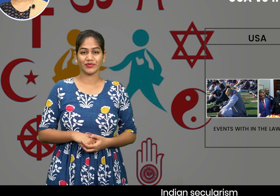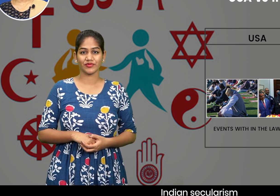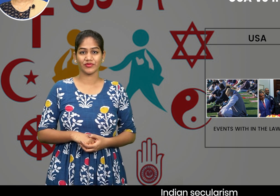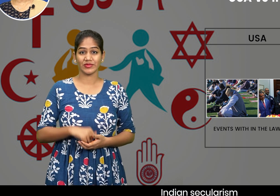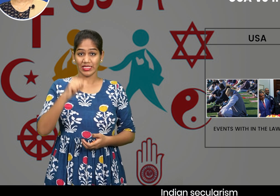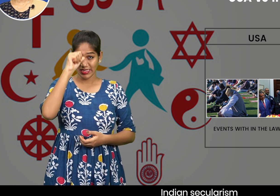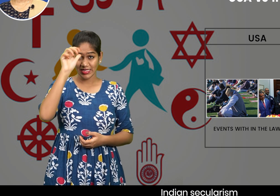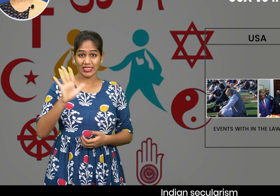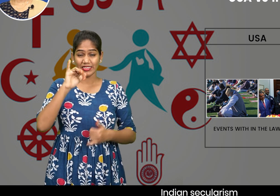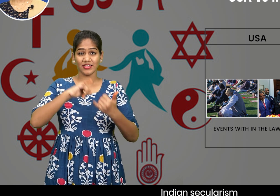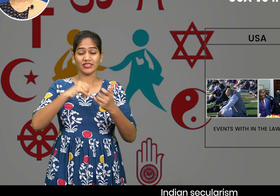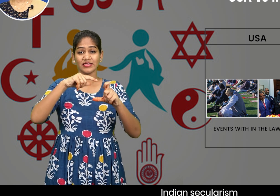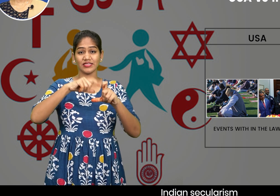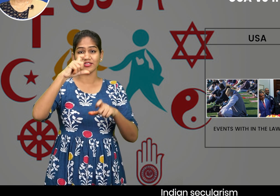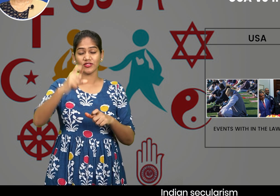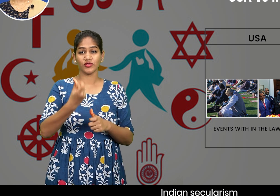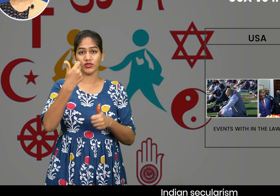Indian secularism,